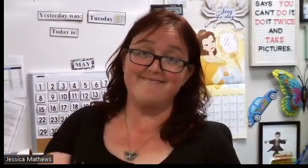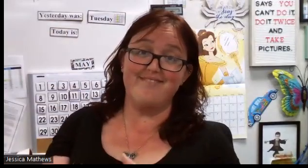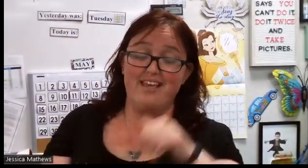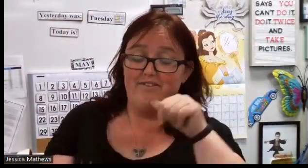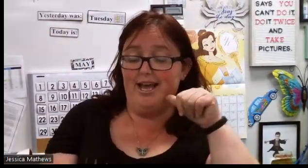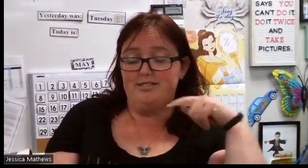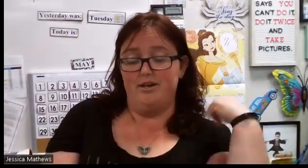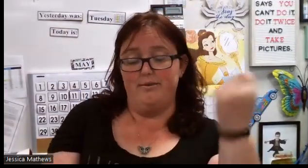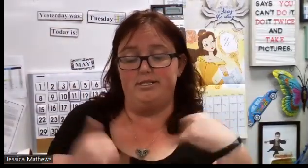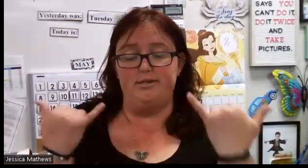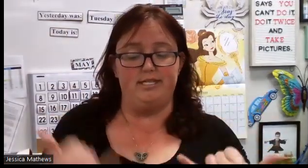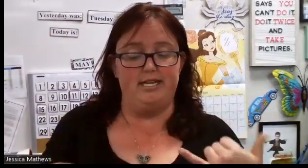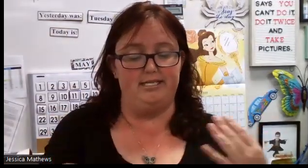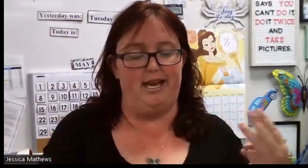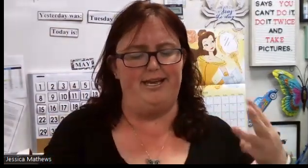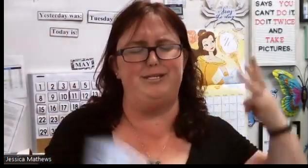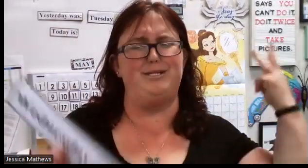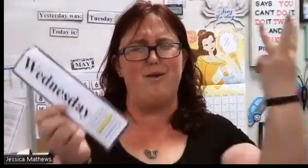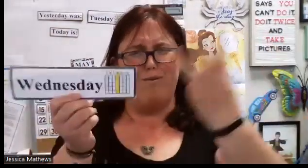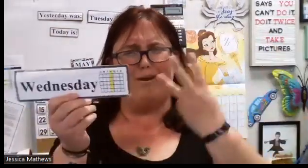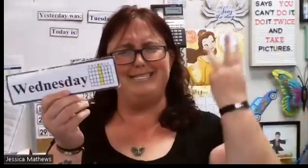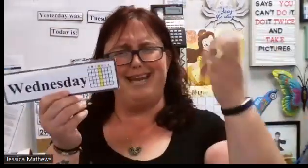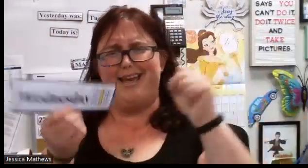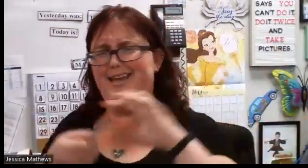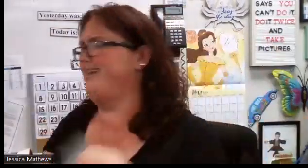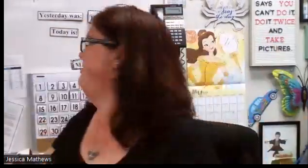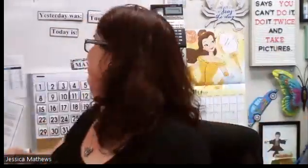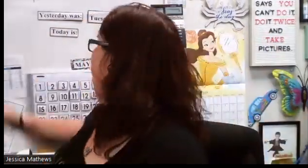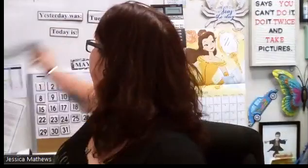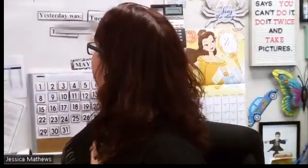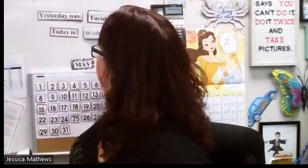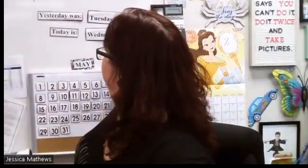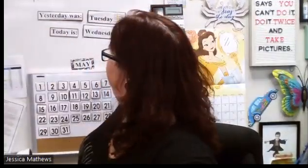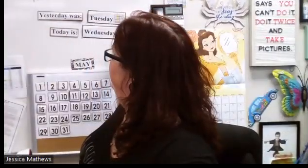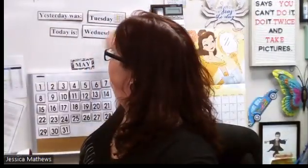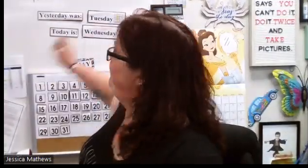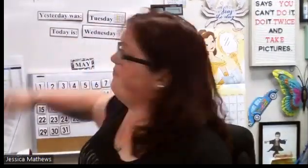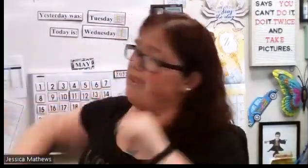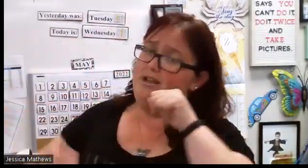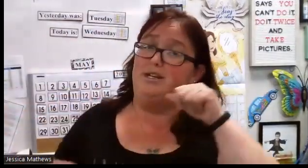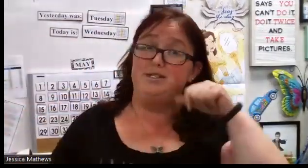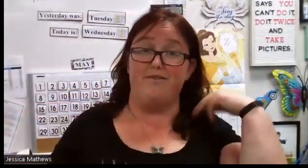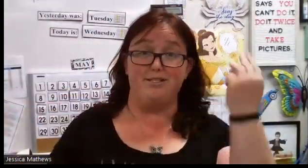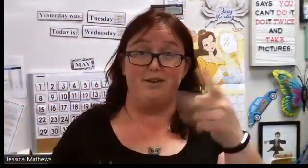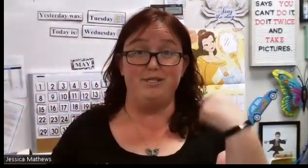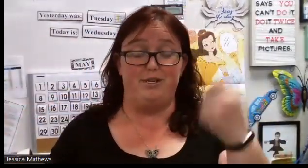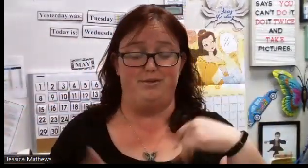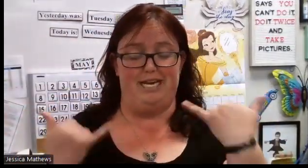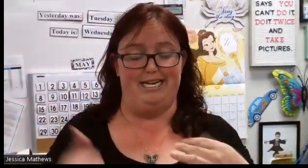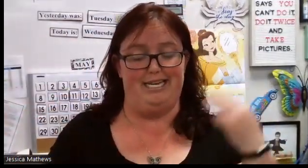If yesterday was Tuesday, then today is Wednesday. Today is Wednesday. So if yesterday was Tuesday and